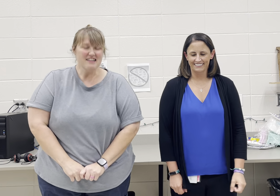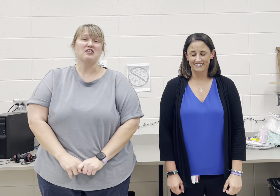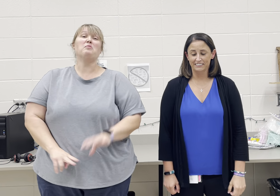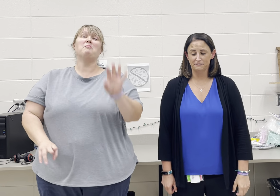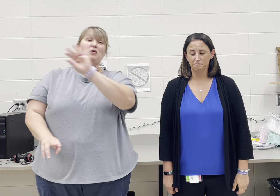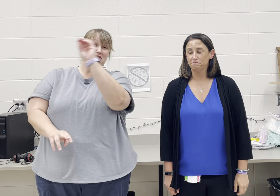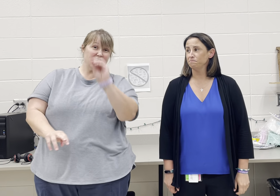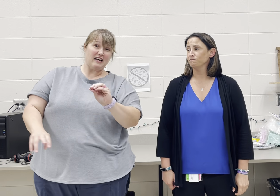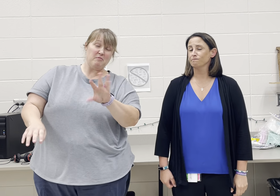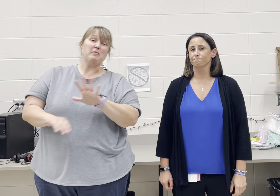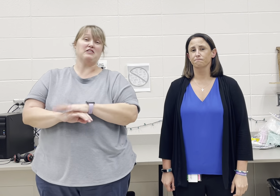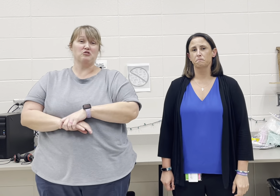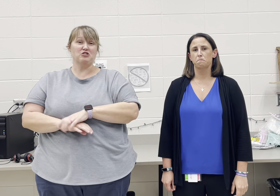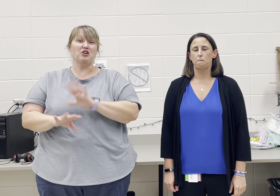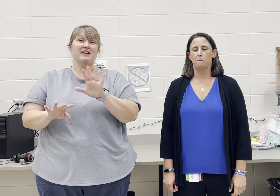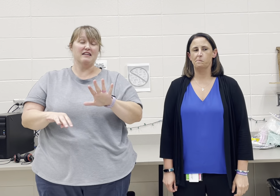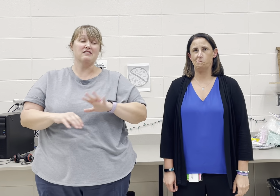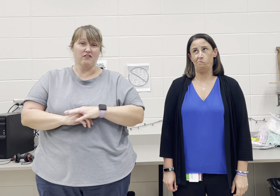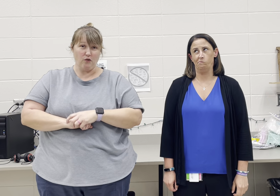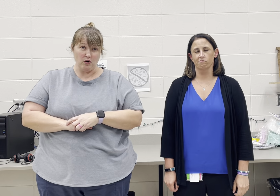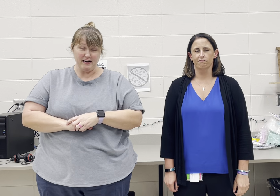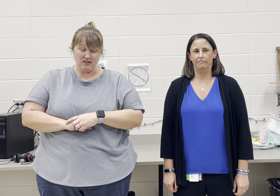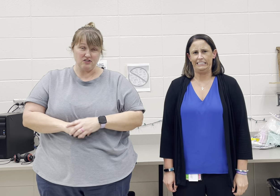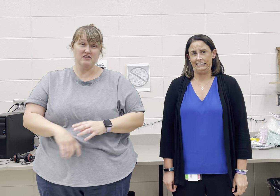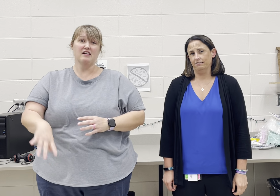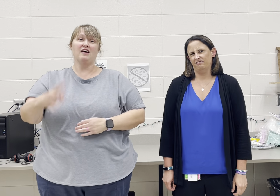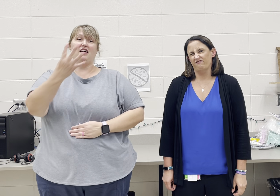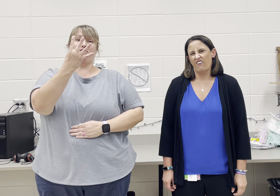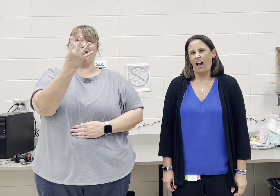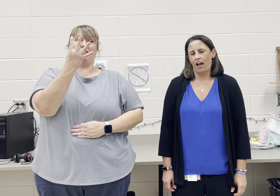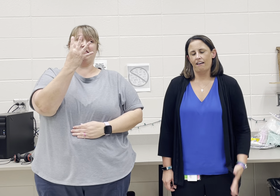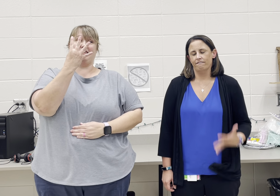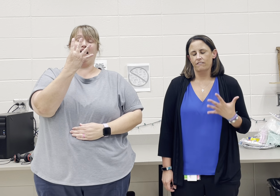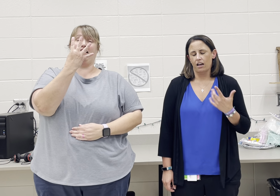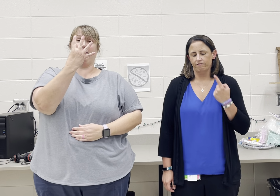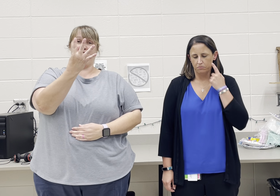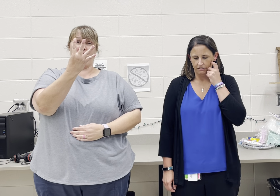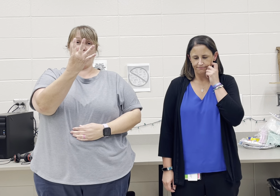So most of the time, a bachelor's degree is 4 years. So you're going to sign